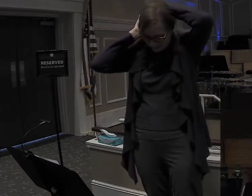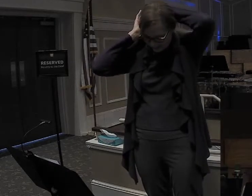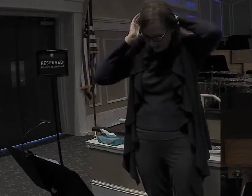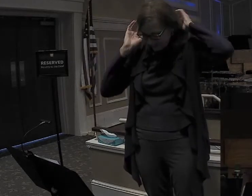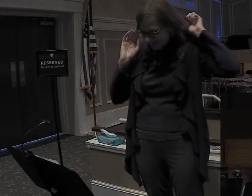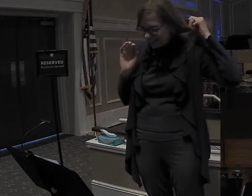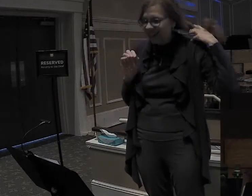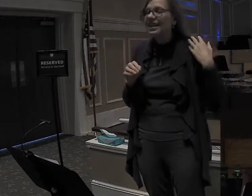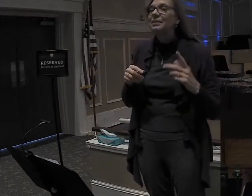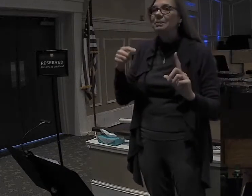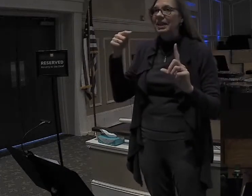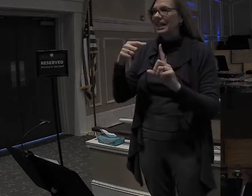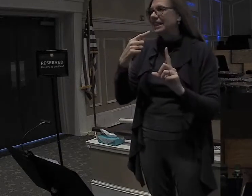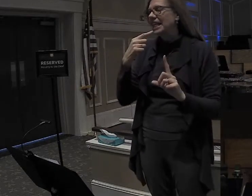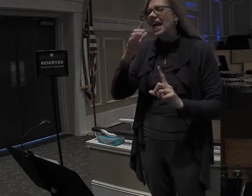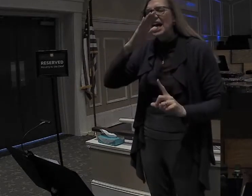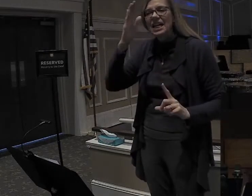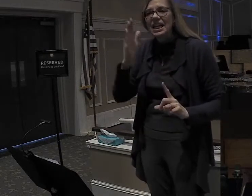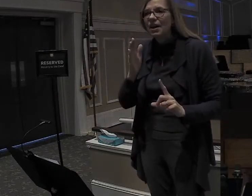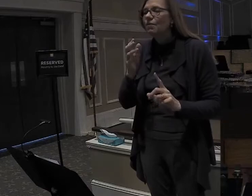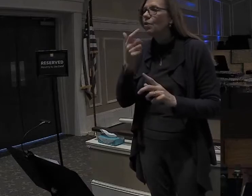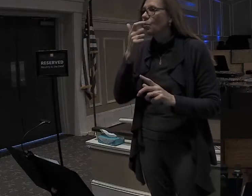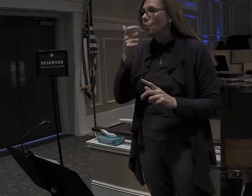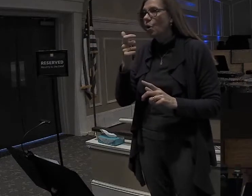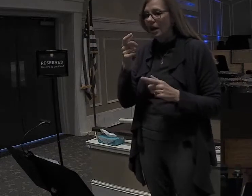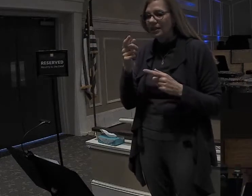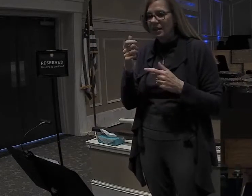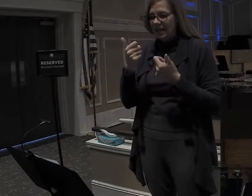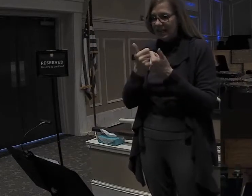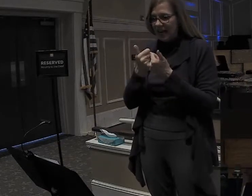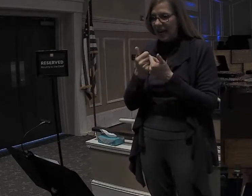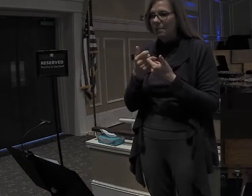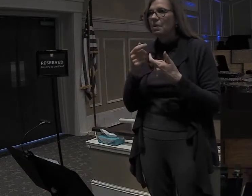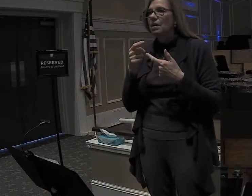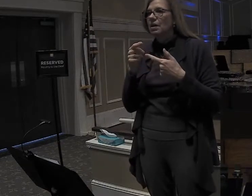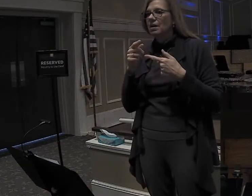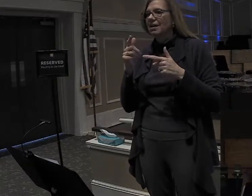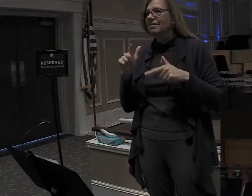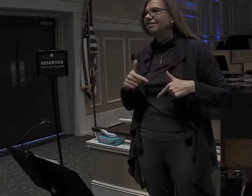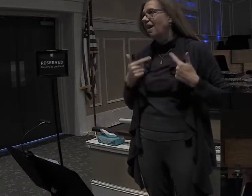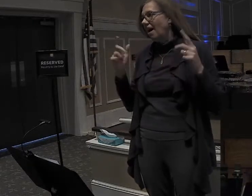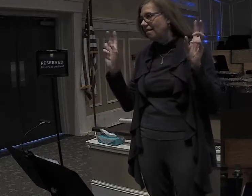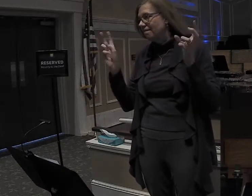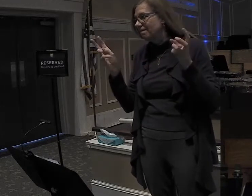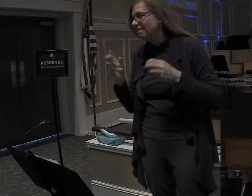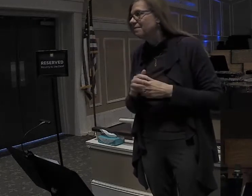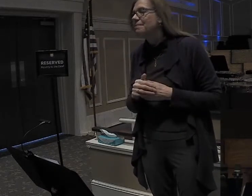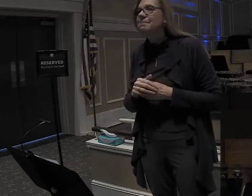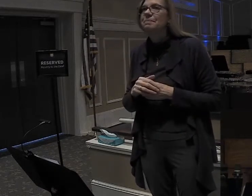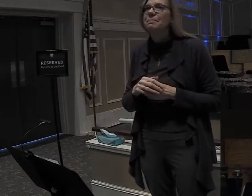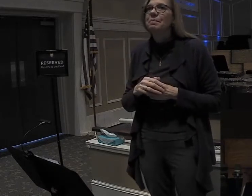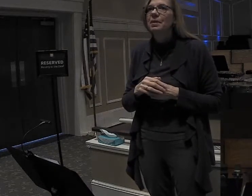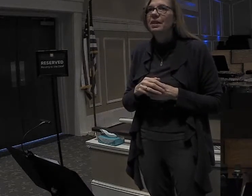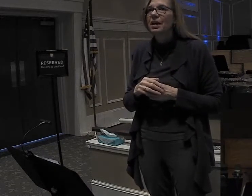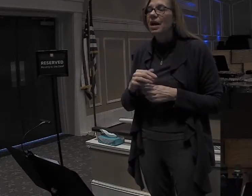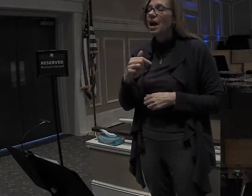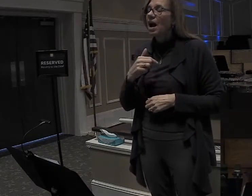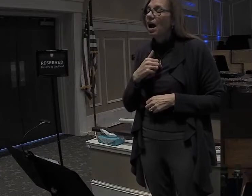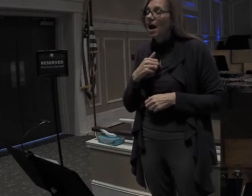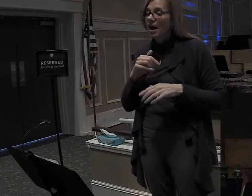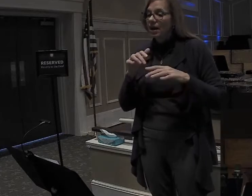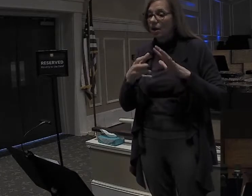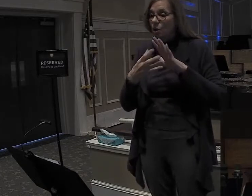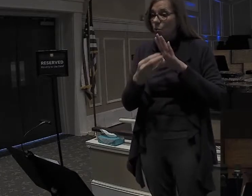And he said, "I never watch a game live. Never watch it live." He says, "I record